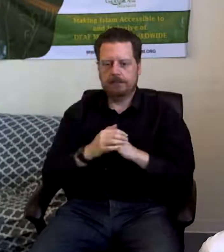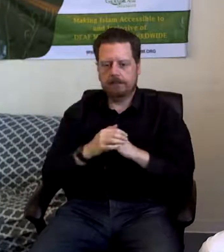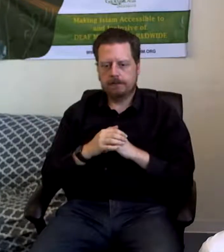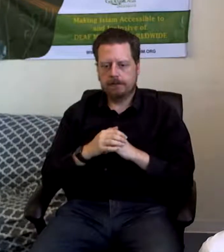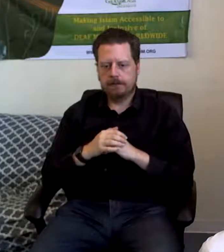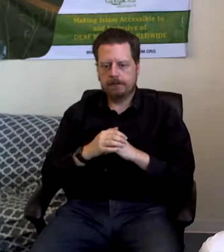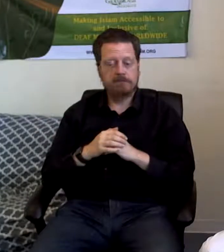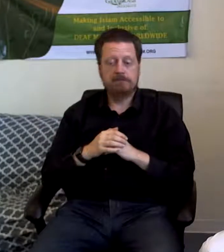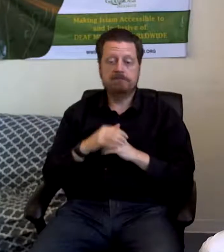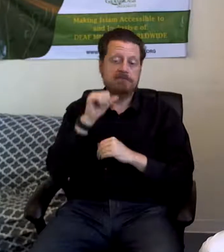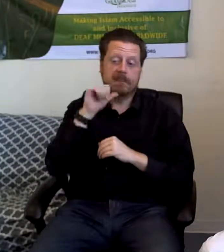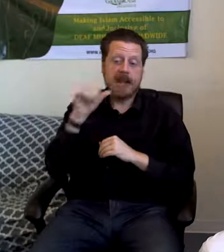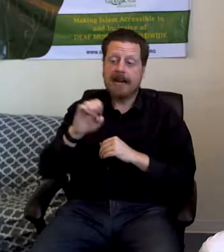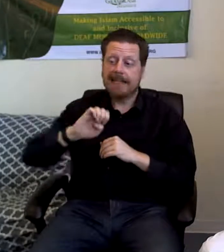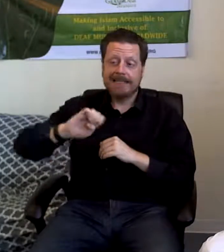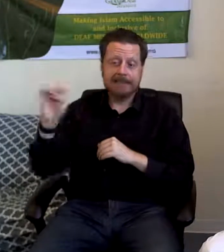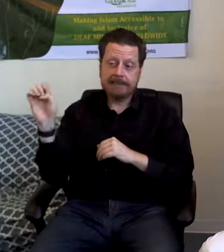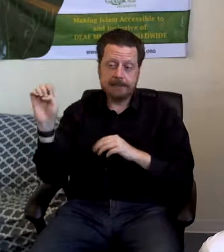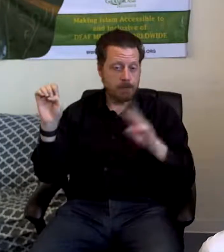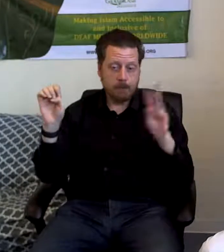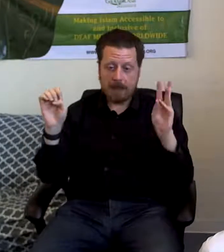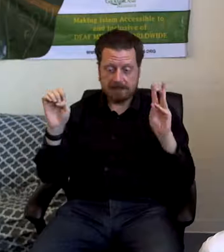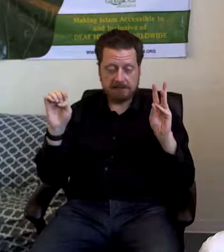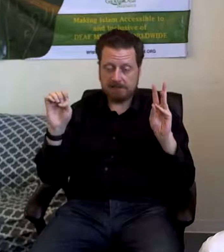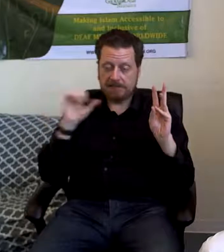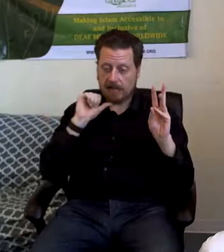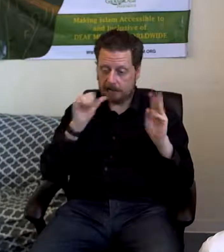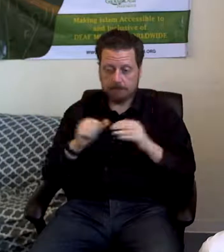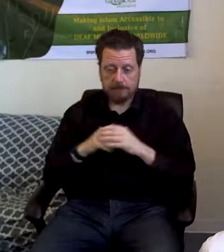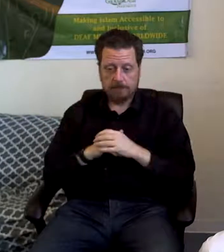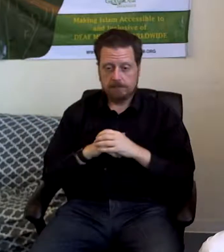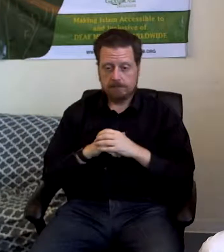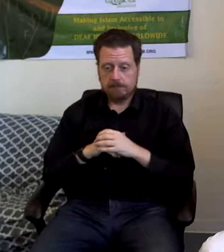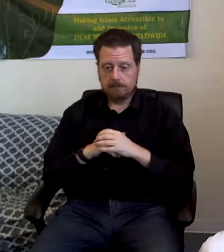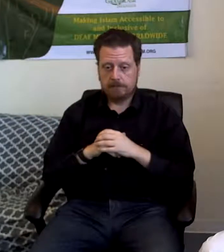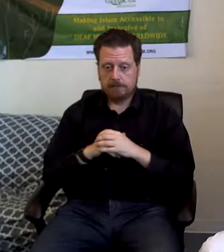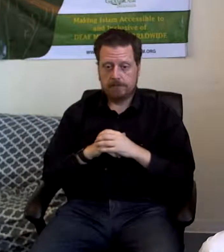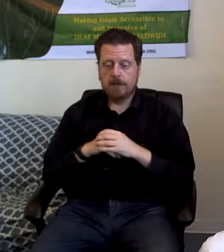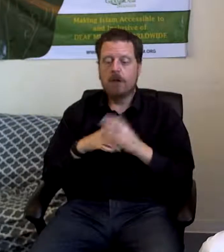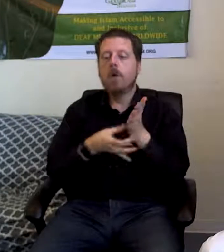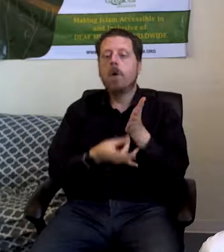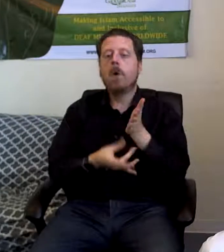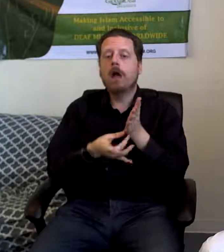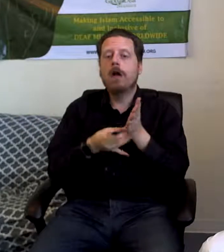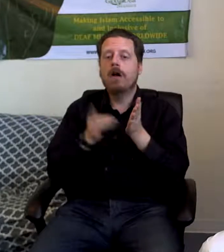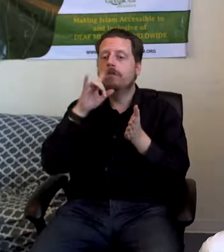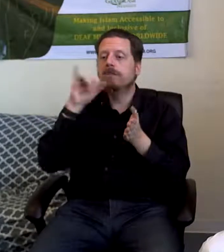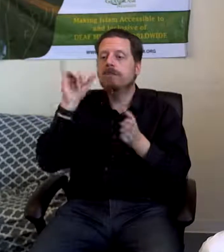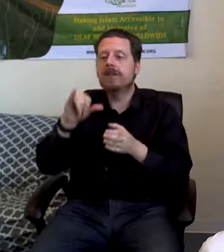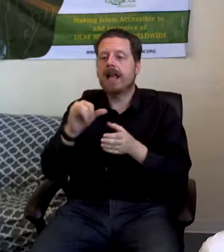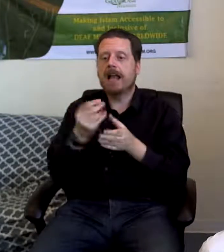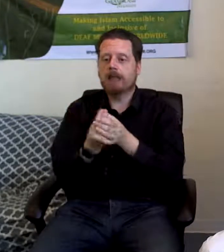neither eastern nor western, the oil of which